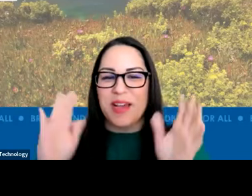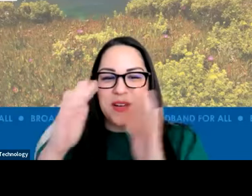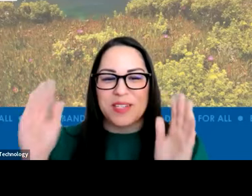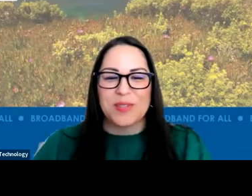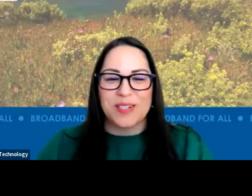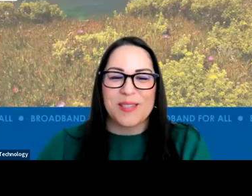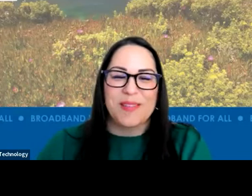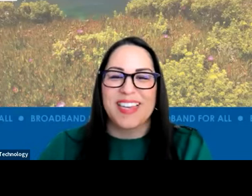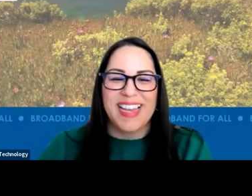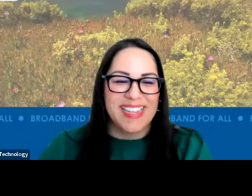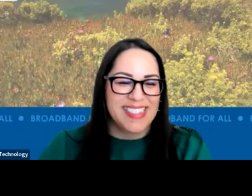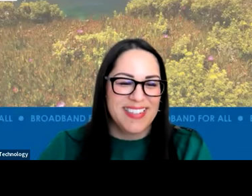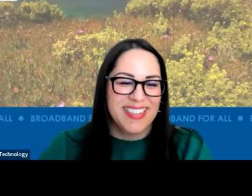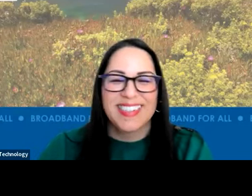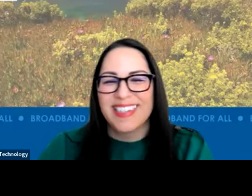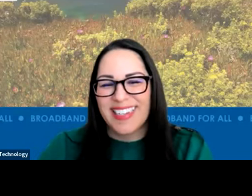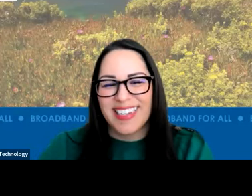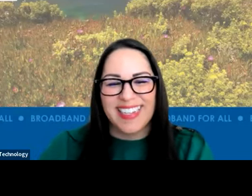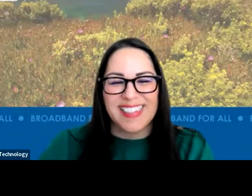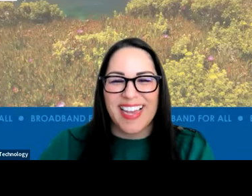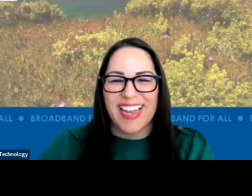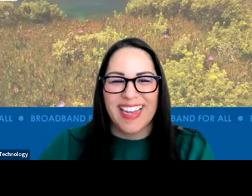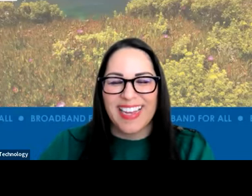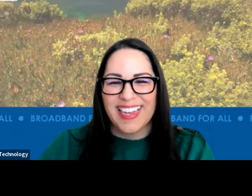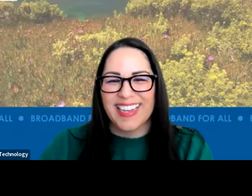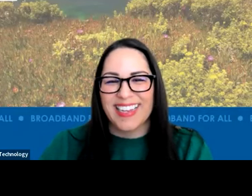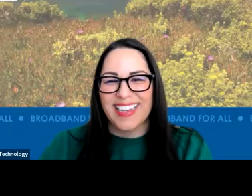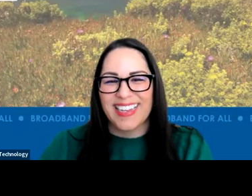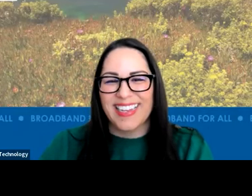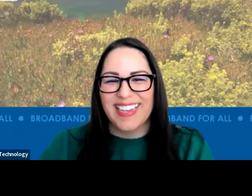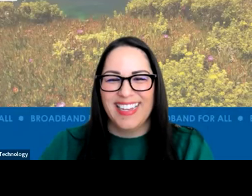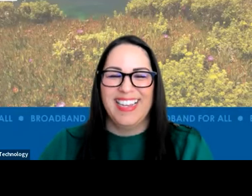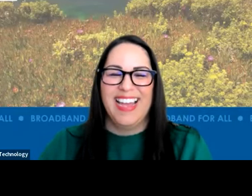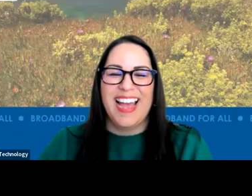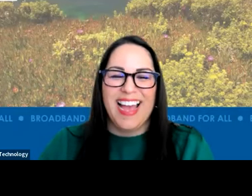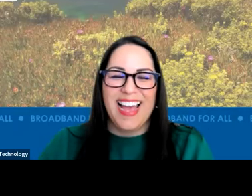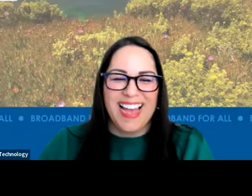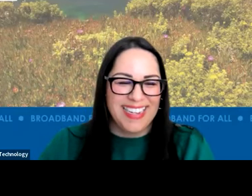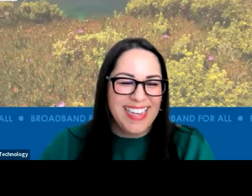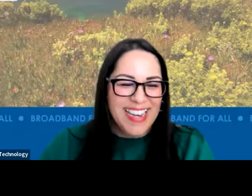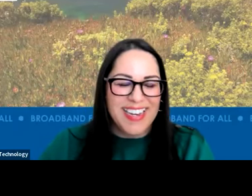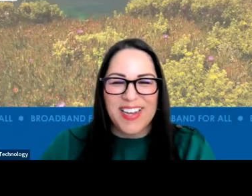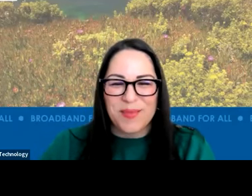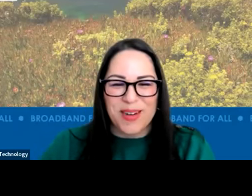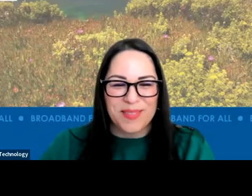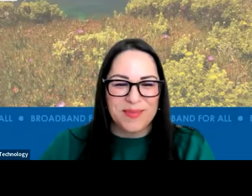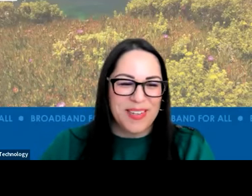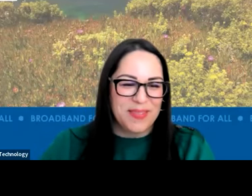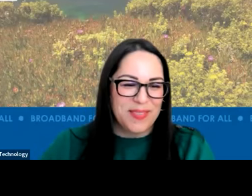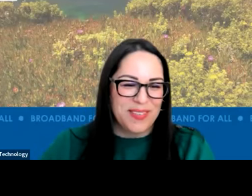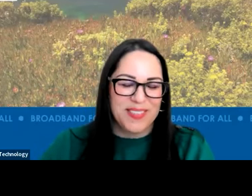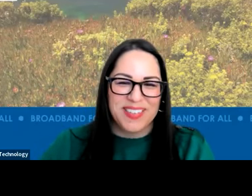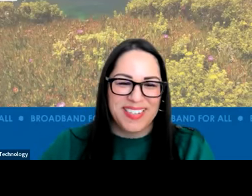you a timeout or visual or something like that. So I'm sorry. It shows me my face, so I can't see anything. Not a